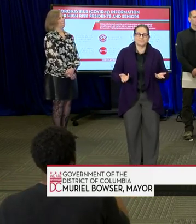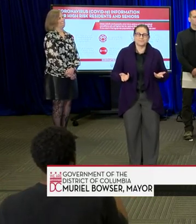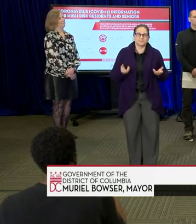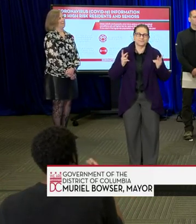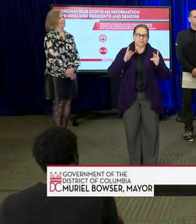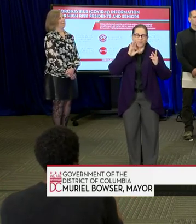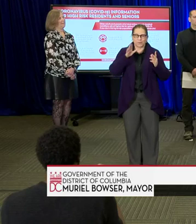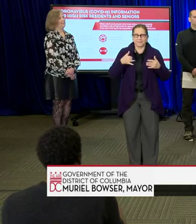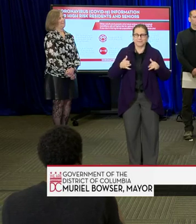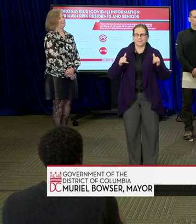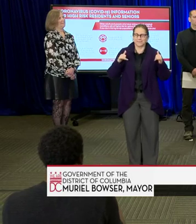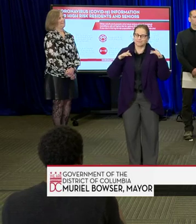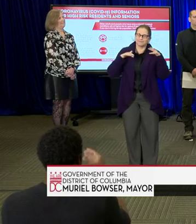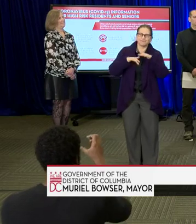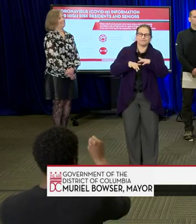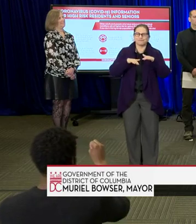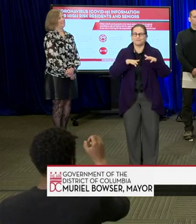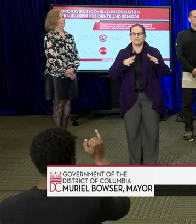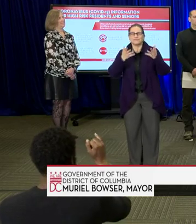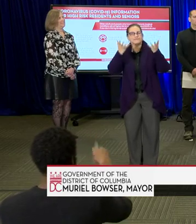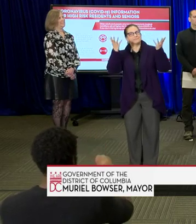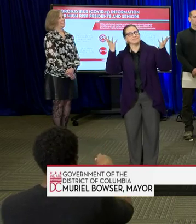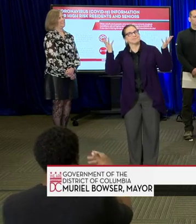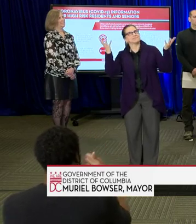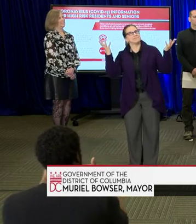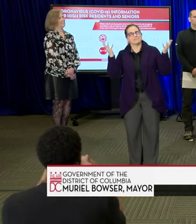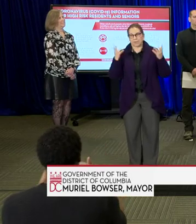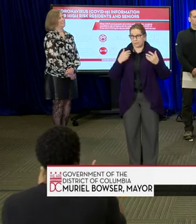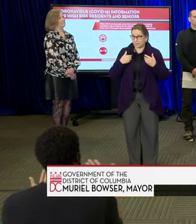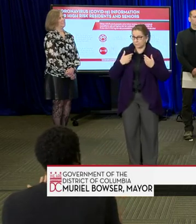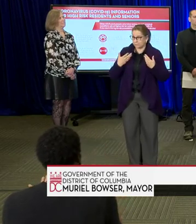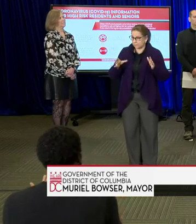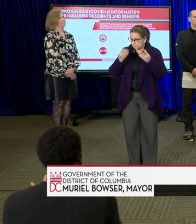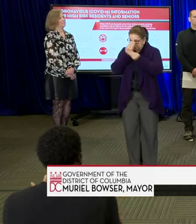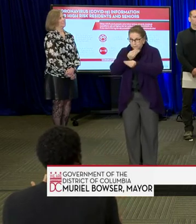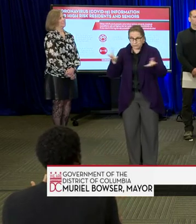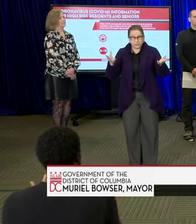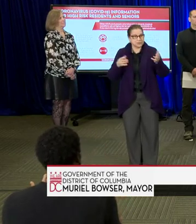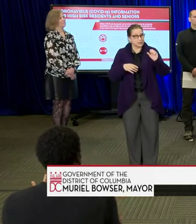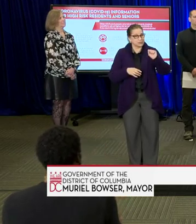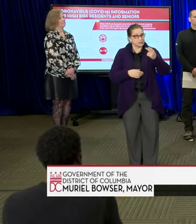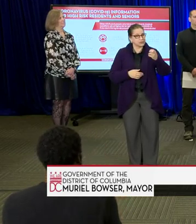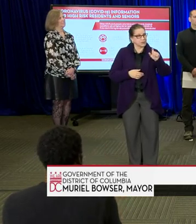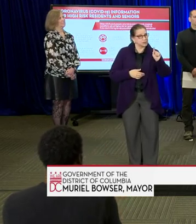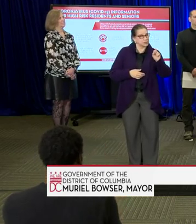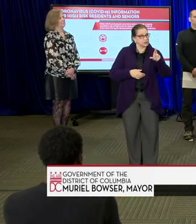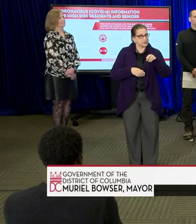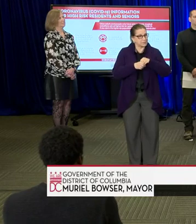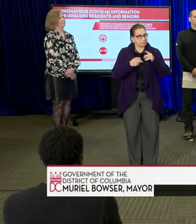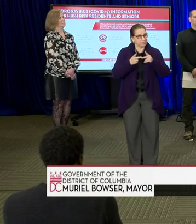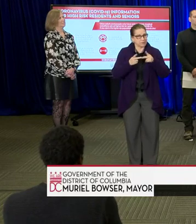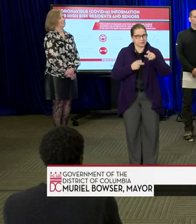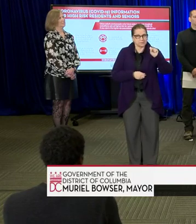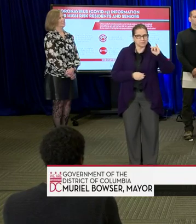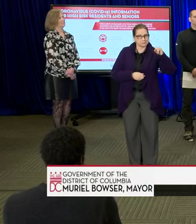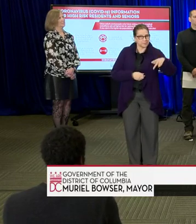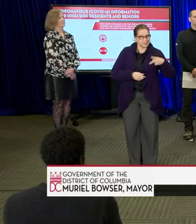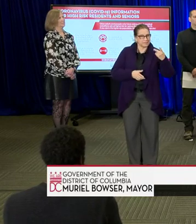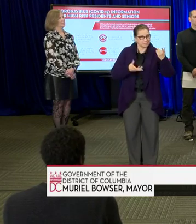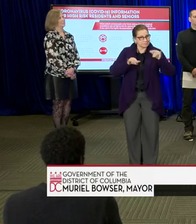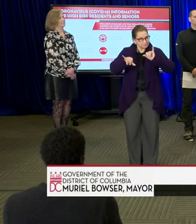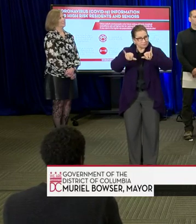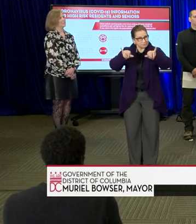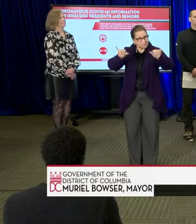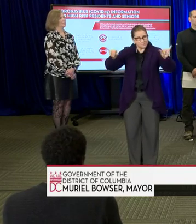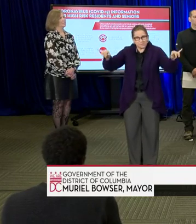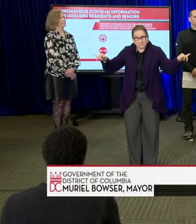place says is actually that you should never leave the house. And so what we are telling people is to stay at home and only